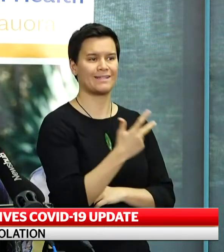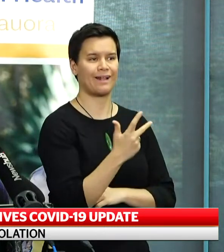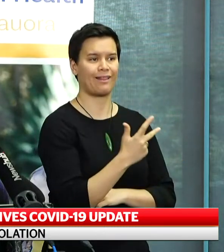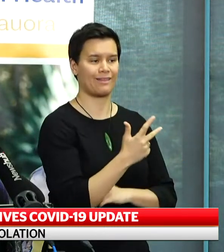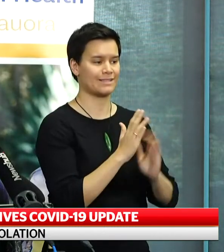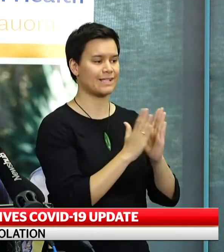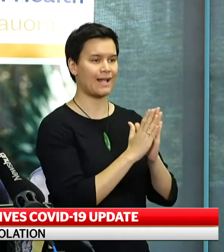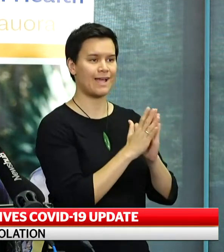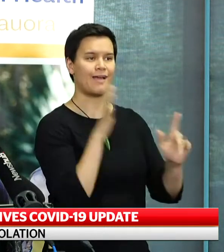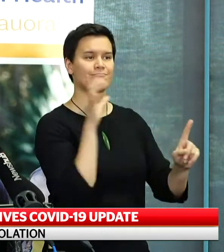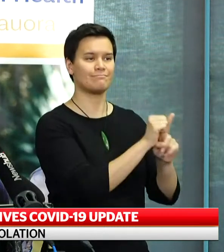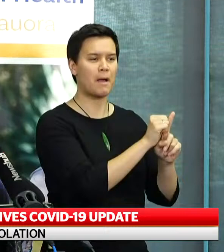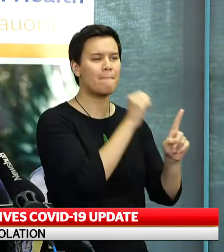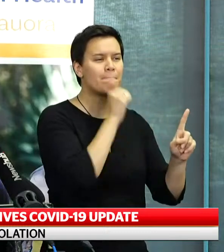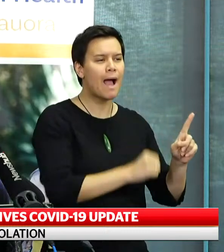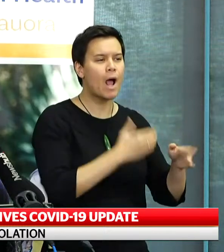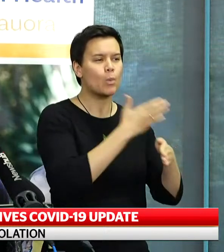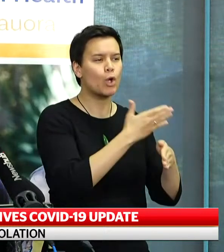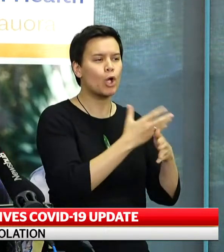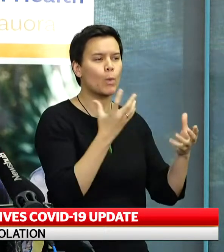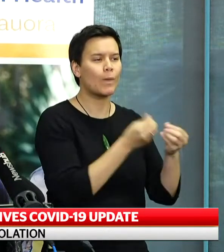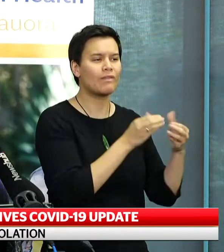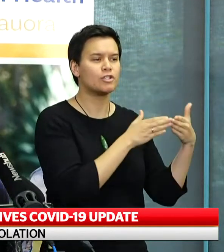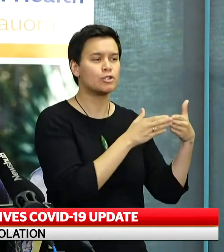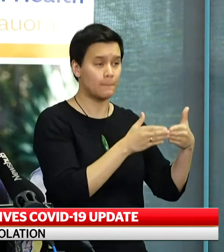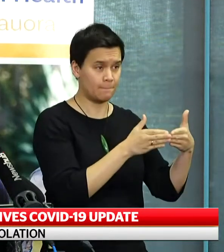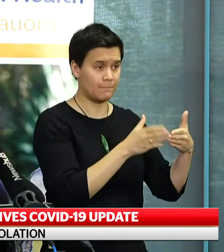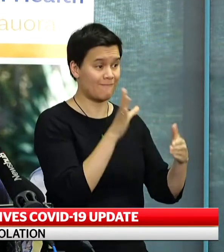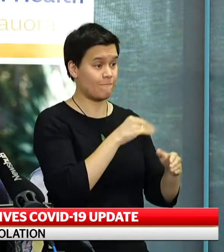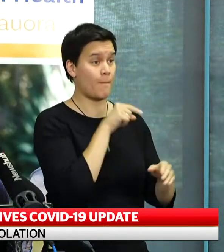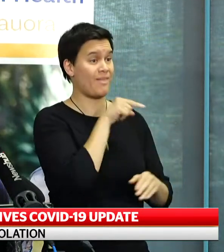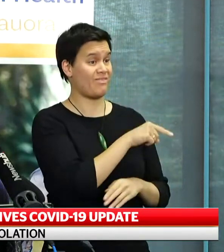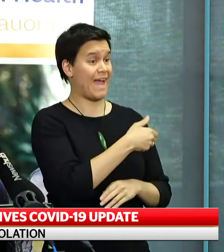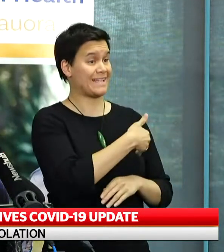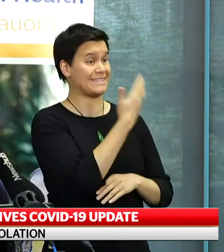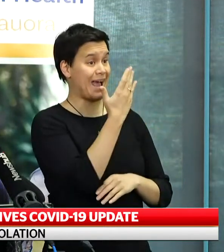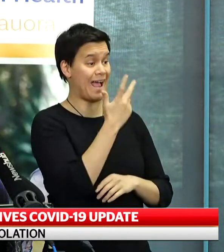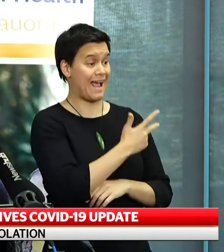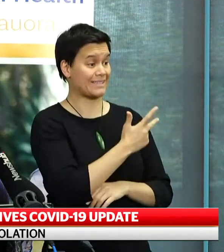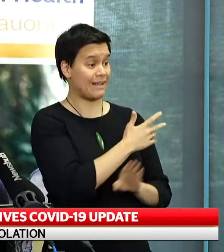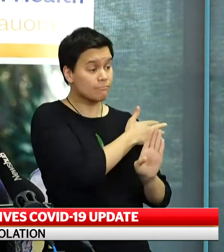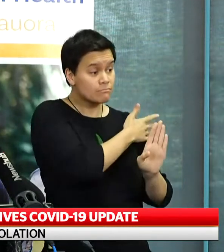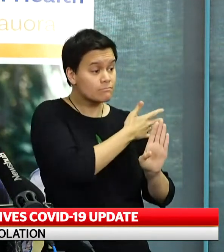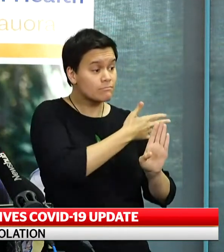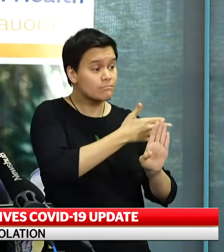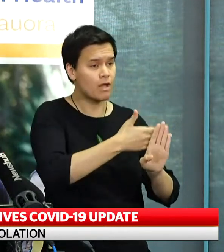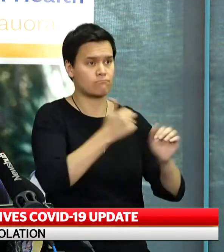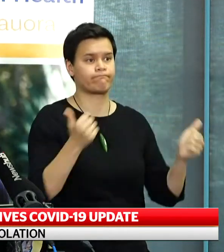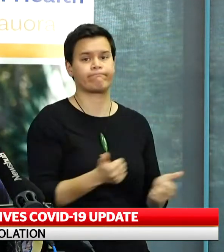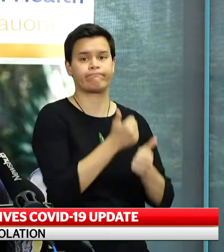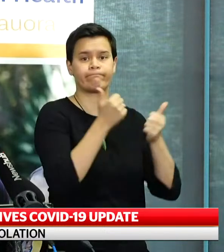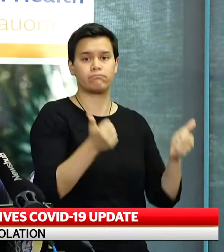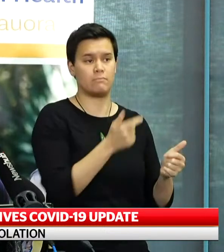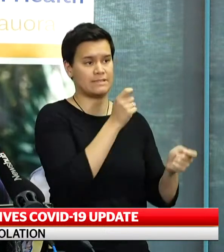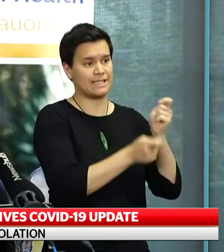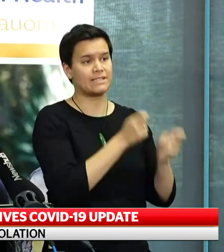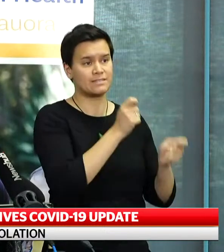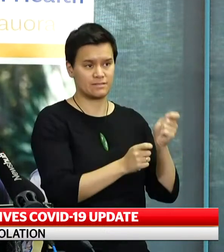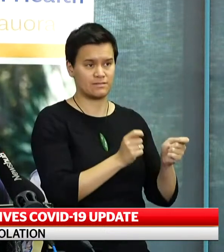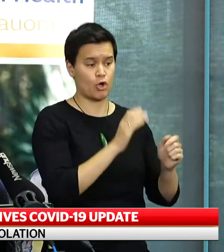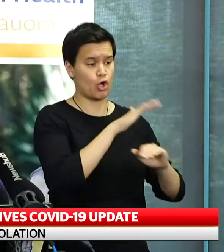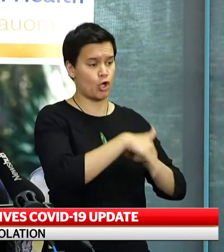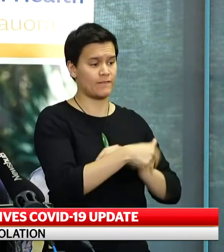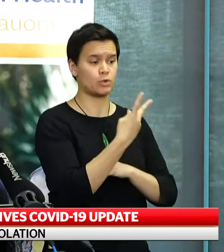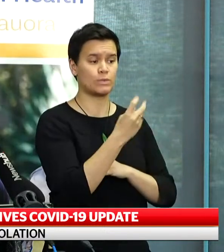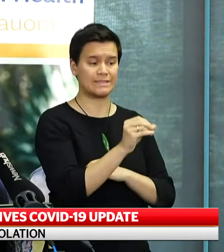been over 20,000 community tests in Auckland, and alongside our identification through